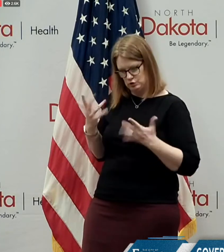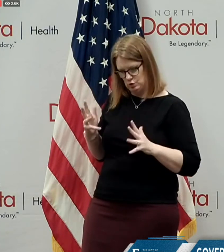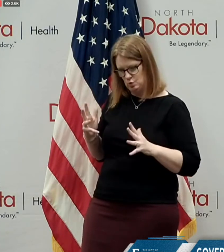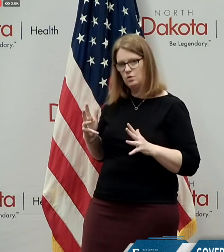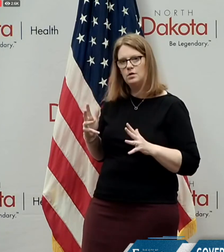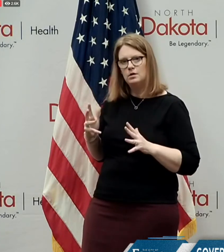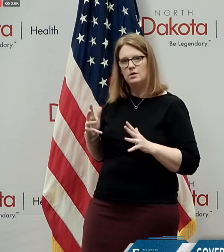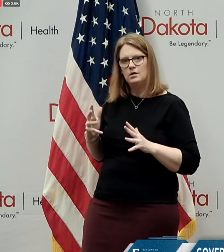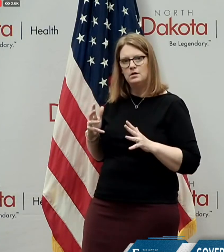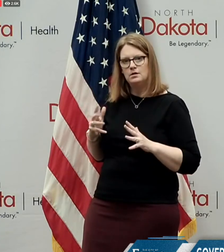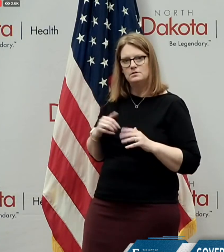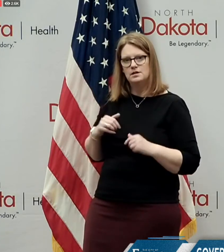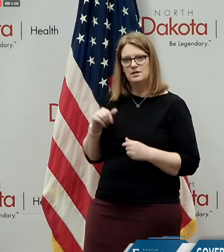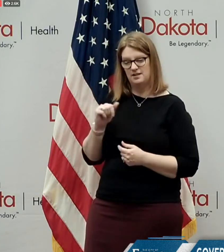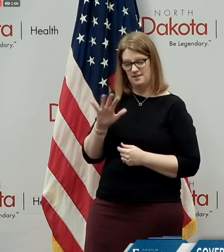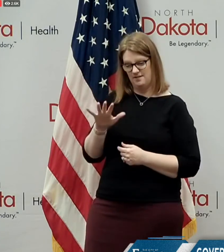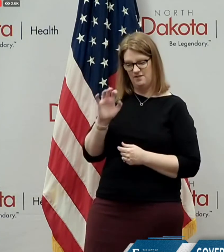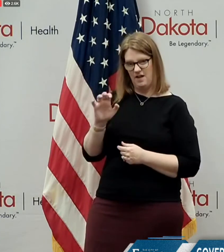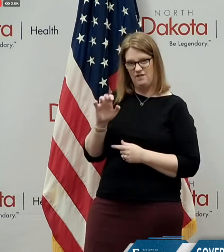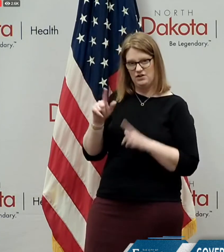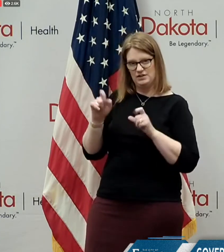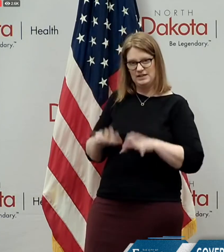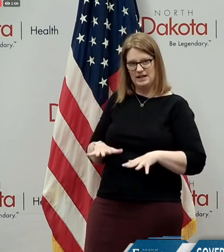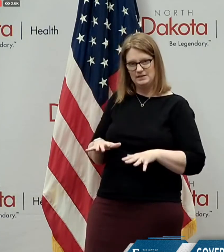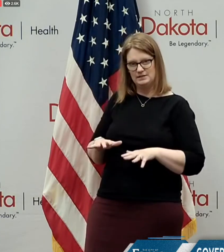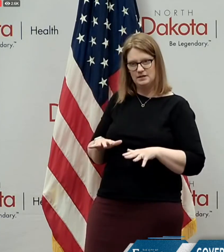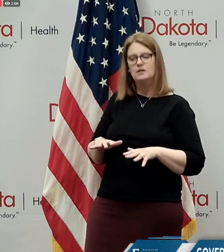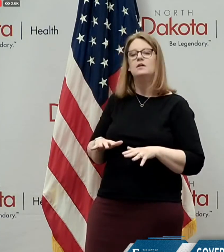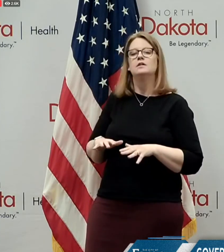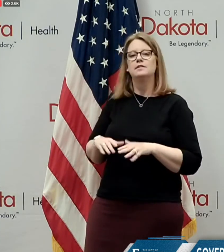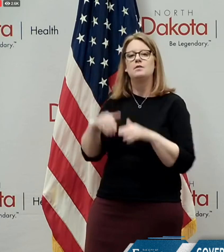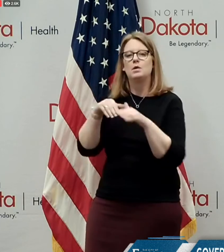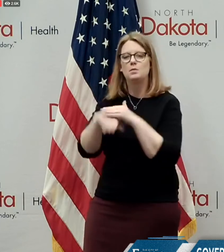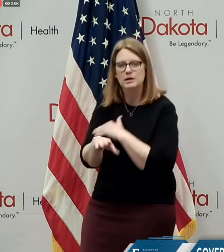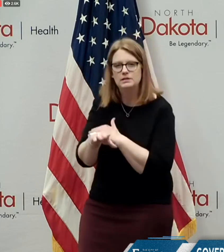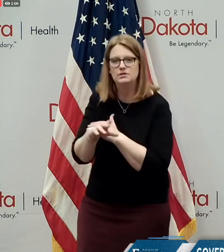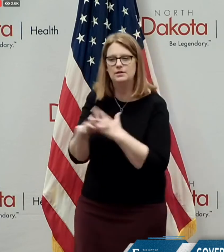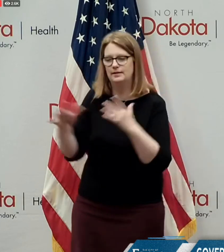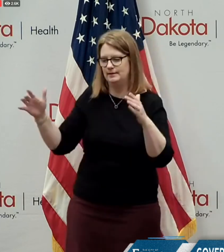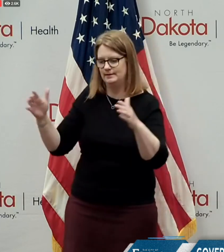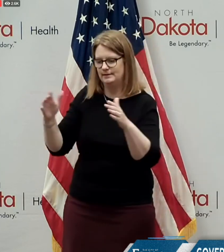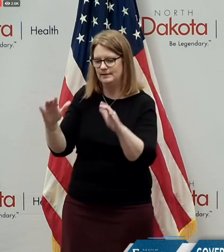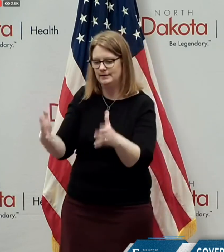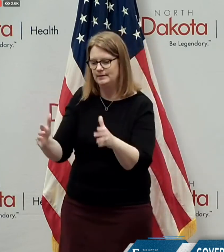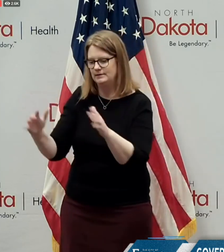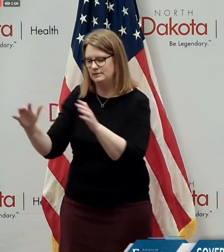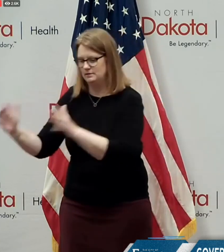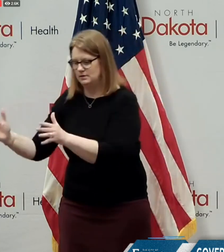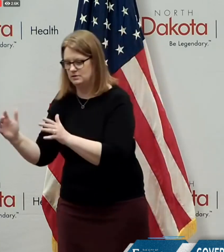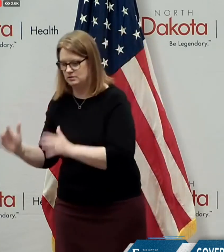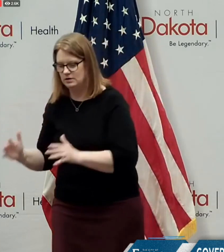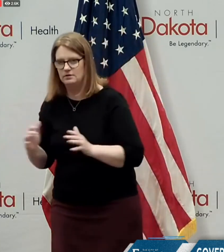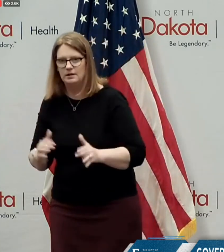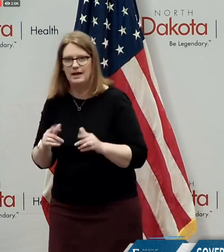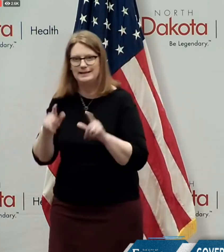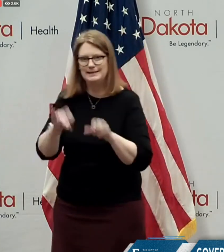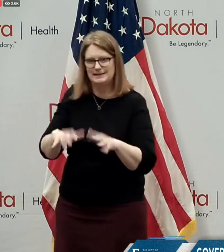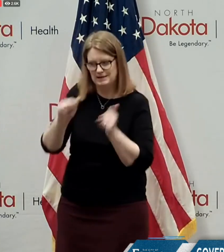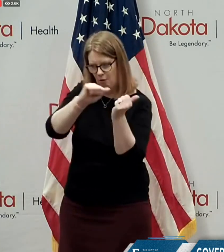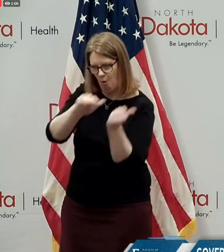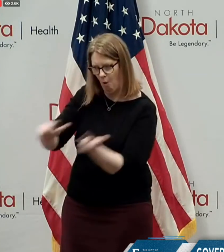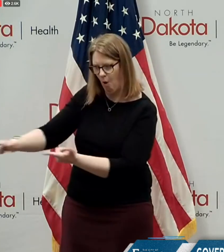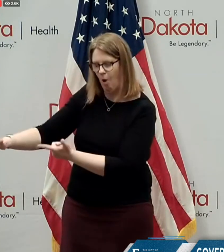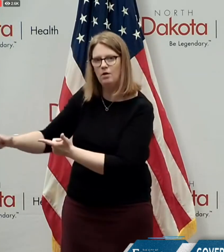where we shot for the 500 to test essentially. From that, we moved into each of the districts and the phases, and to try to get everybody tested to do